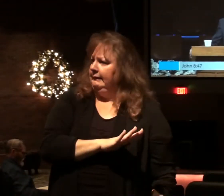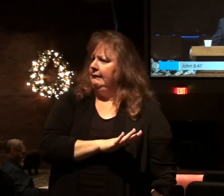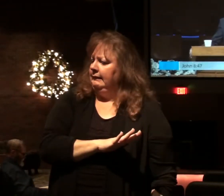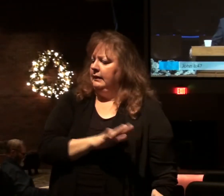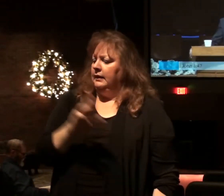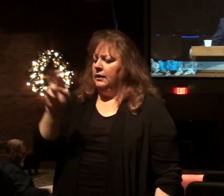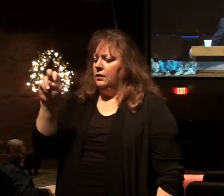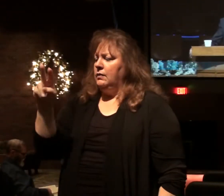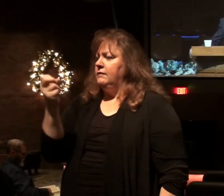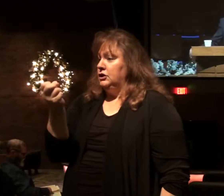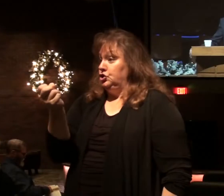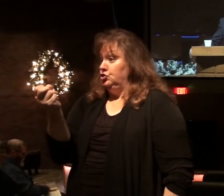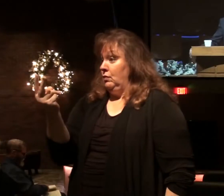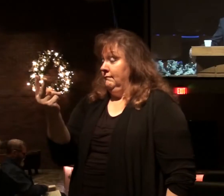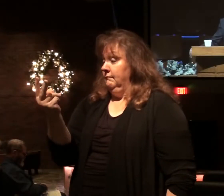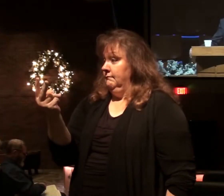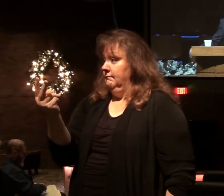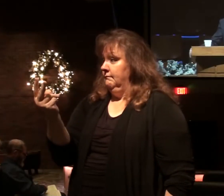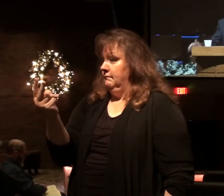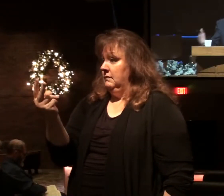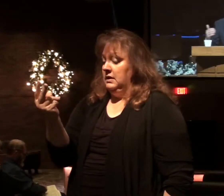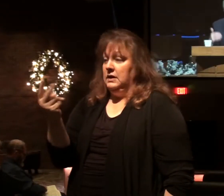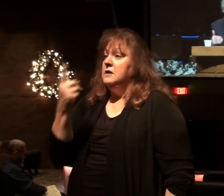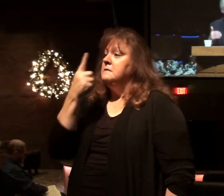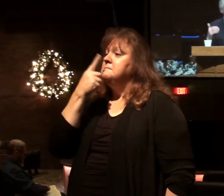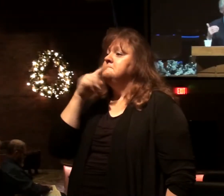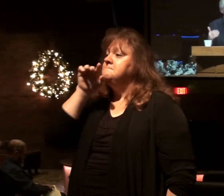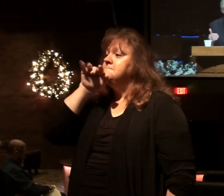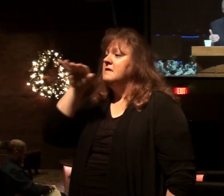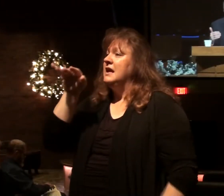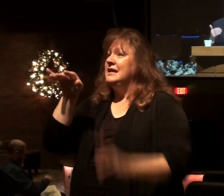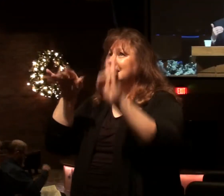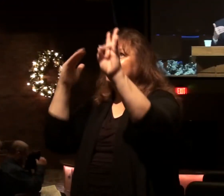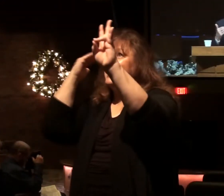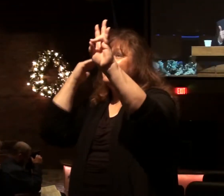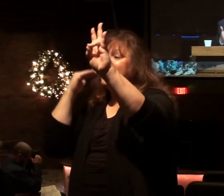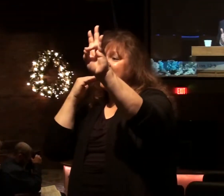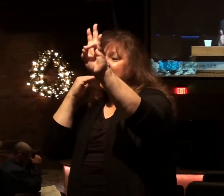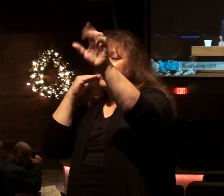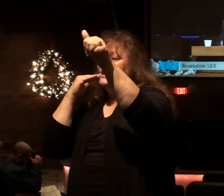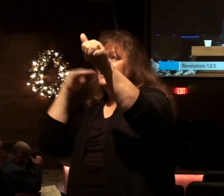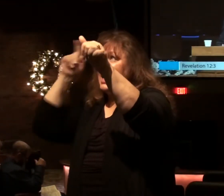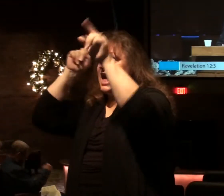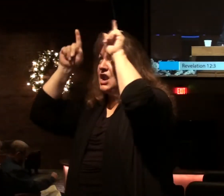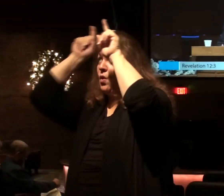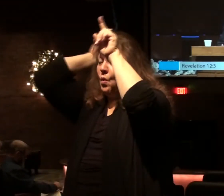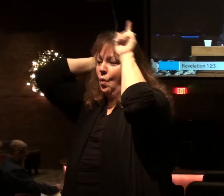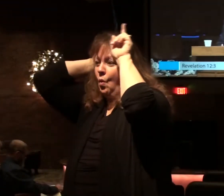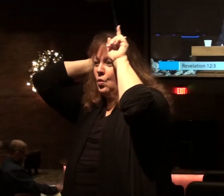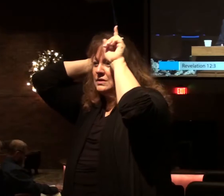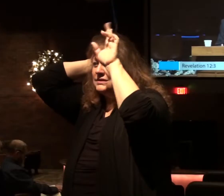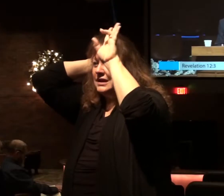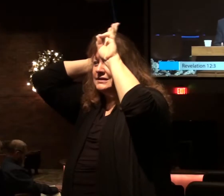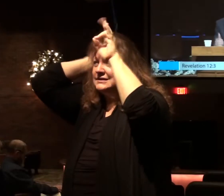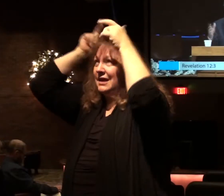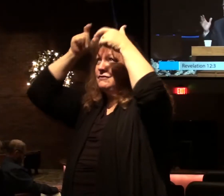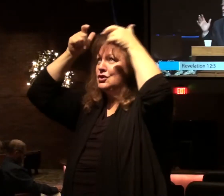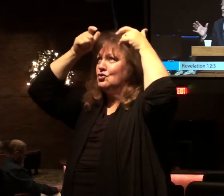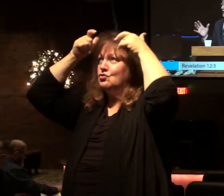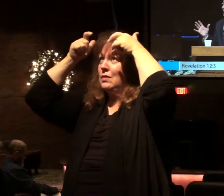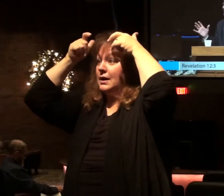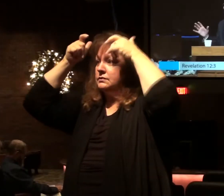to Revelation 12. This red dragon had 7 heads, 10 horns, and on his horns were 7 diadems.